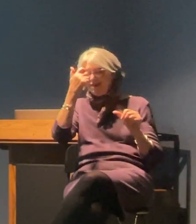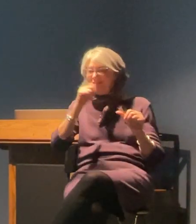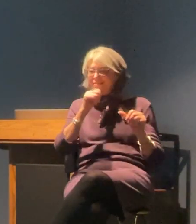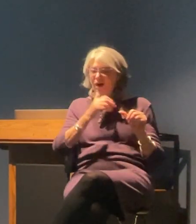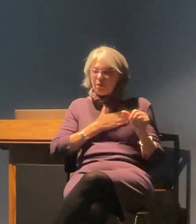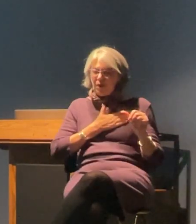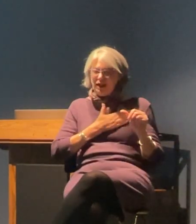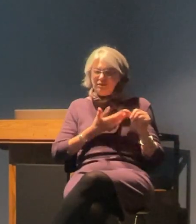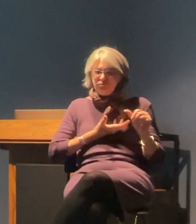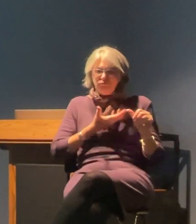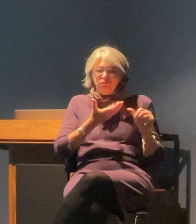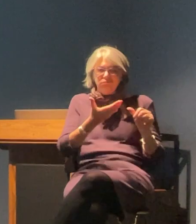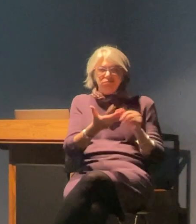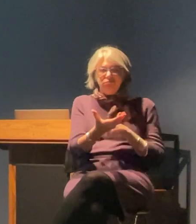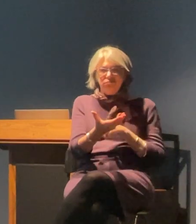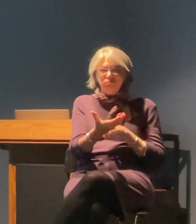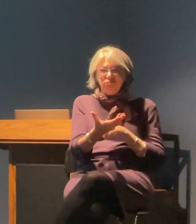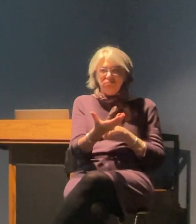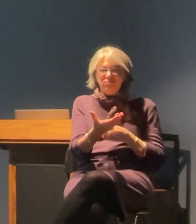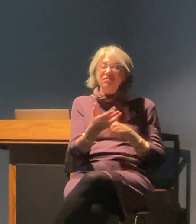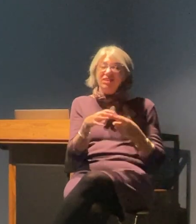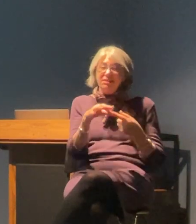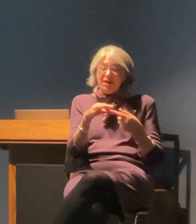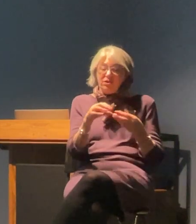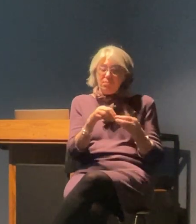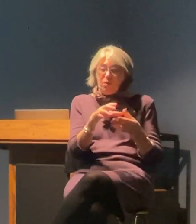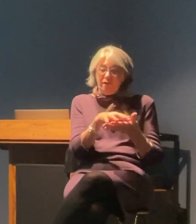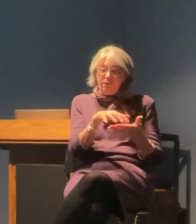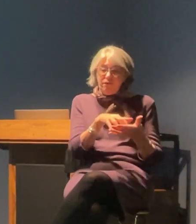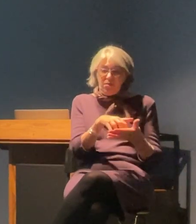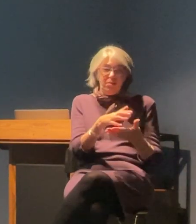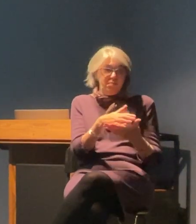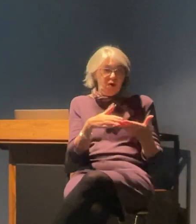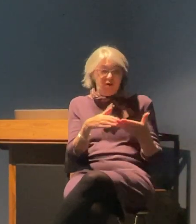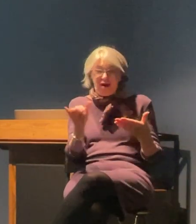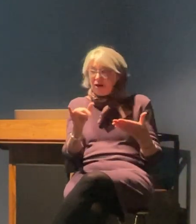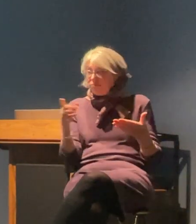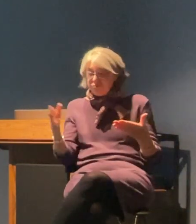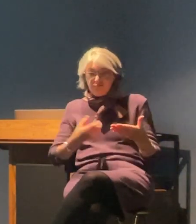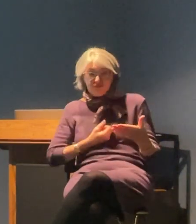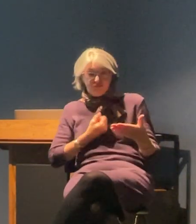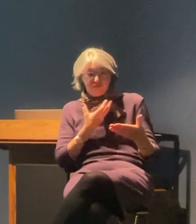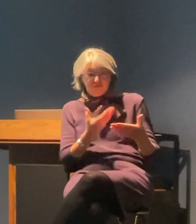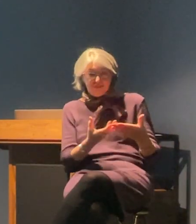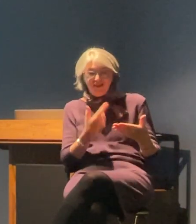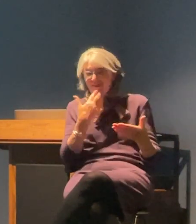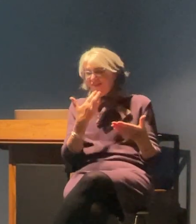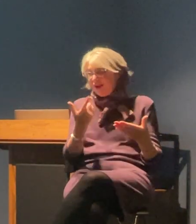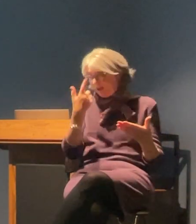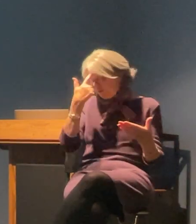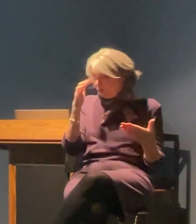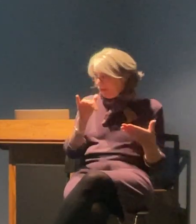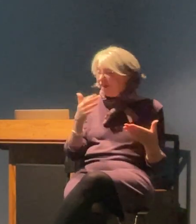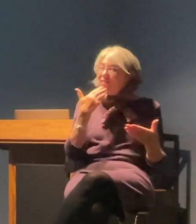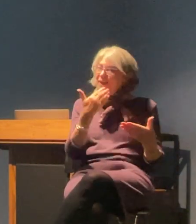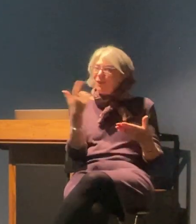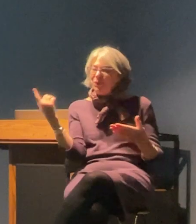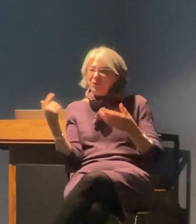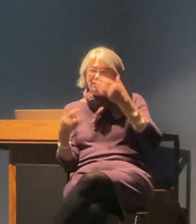willing to share their stories, especially more vulnerable parts as you are. And so I just want to say thank you for doing that. Thank you so